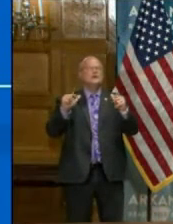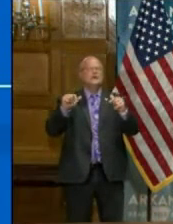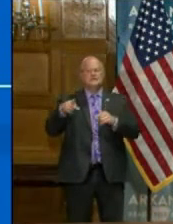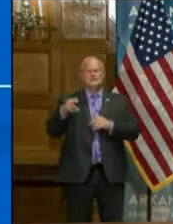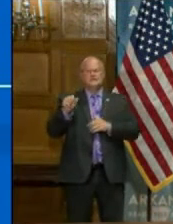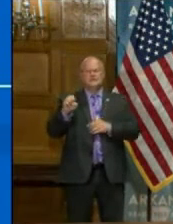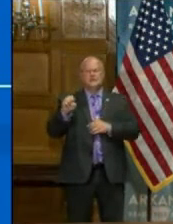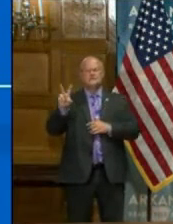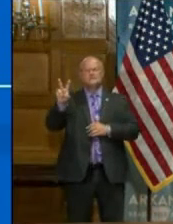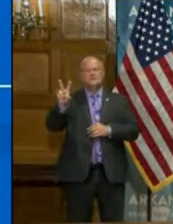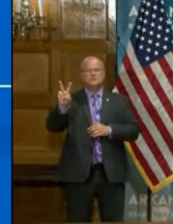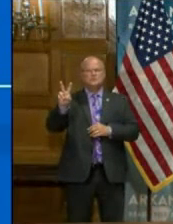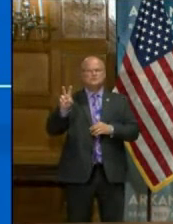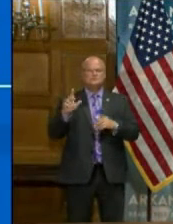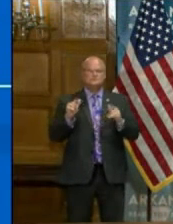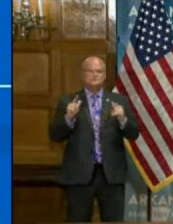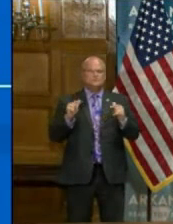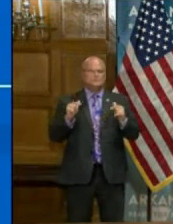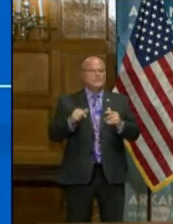2? Well,